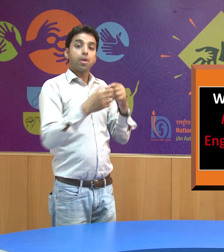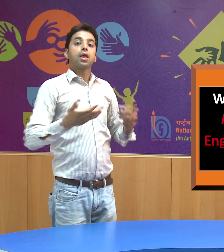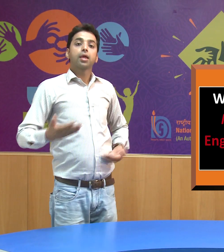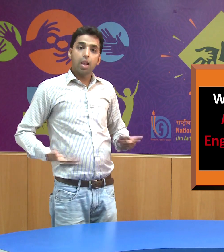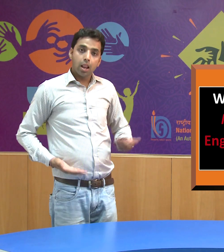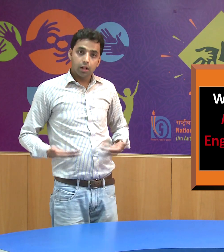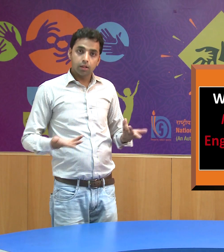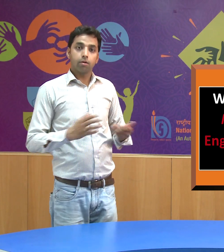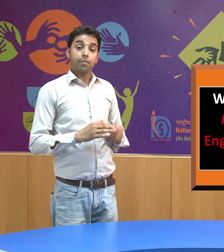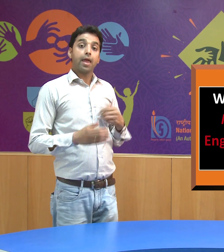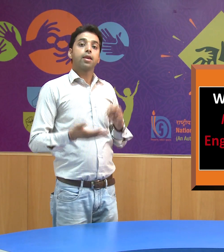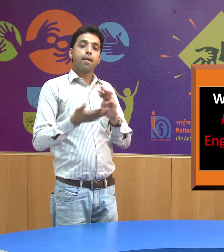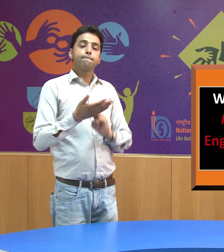and Madras.